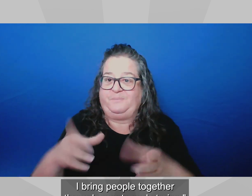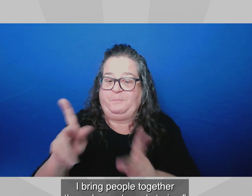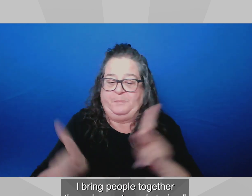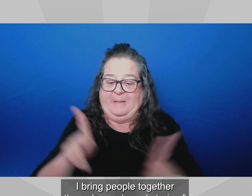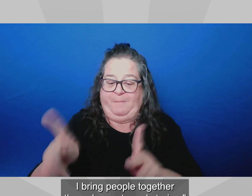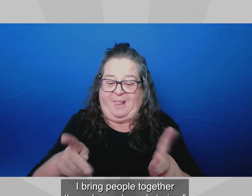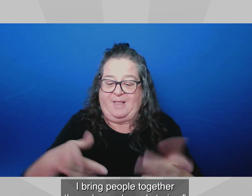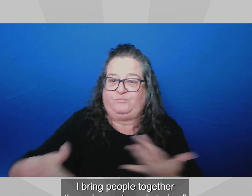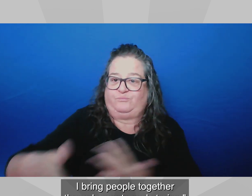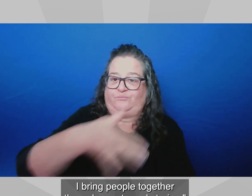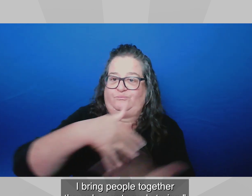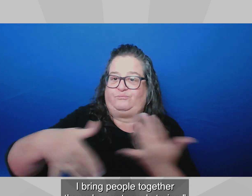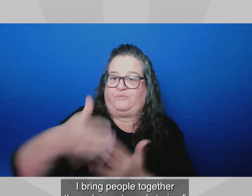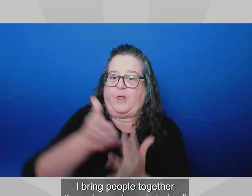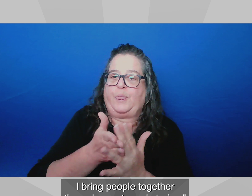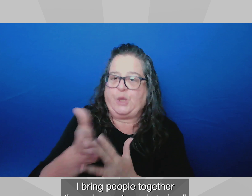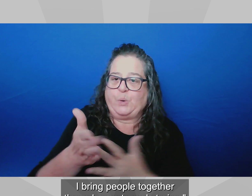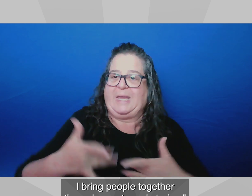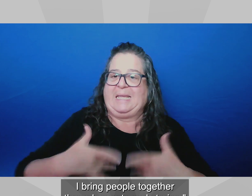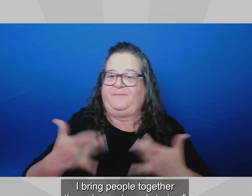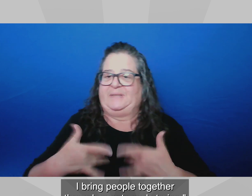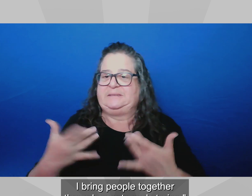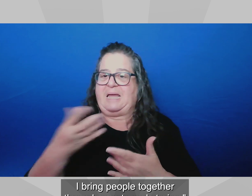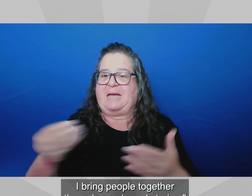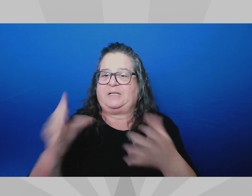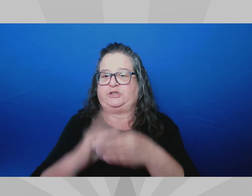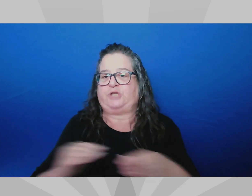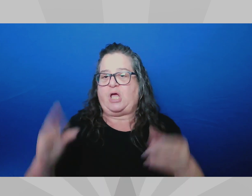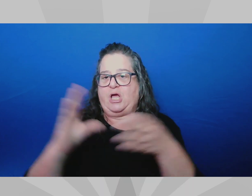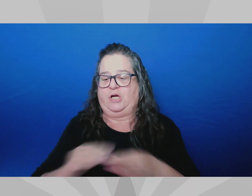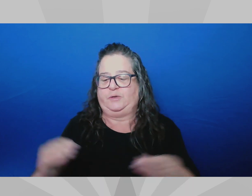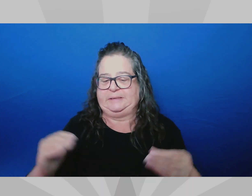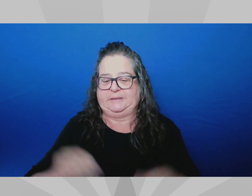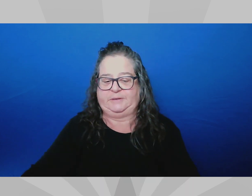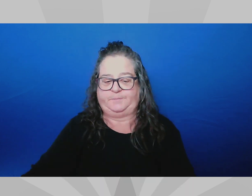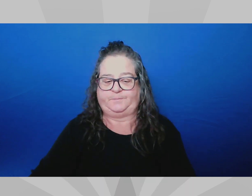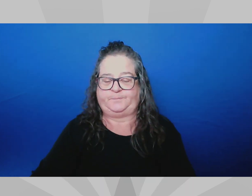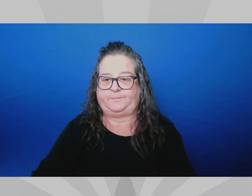I bring people together through events and stories.